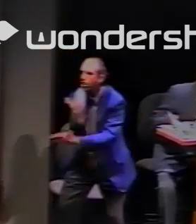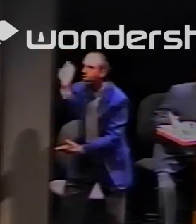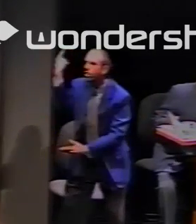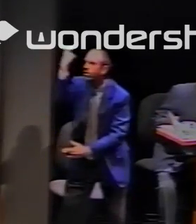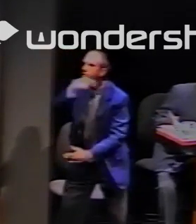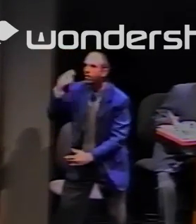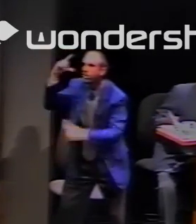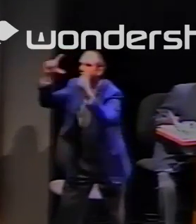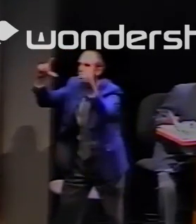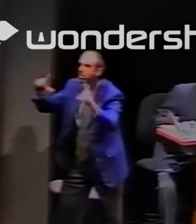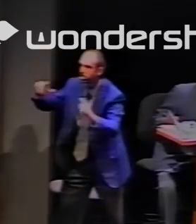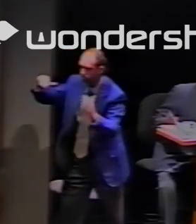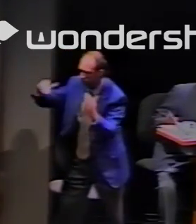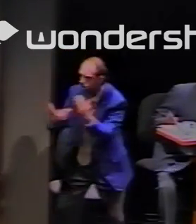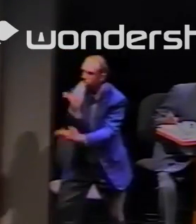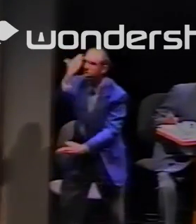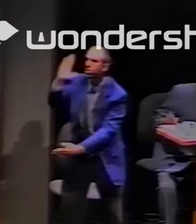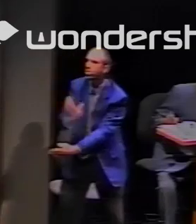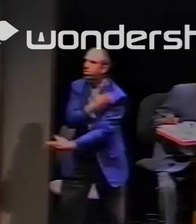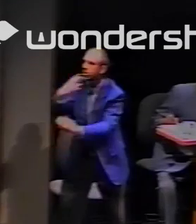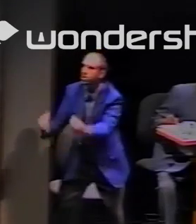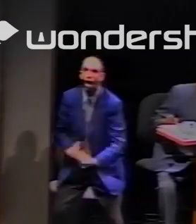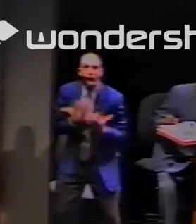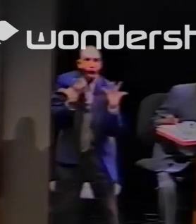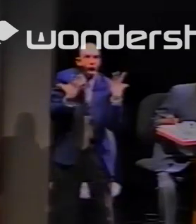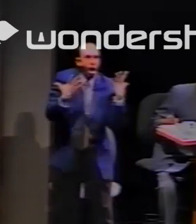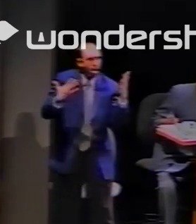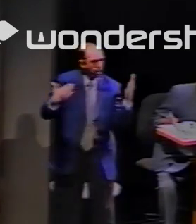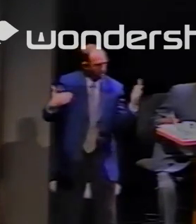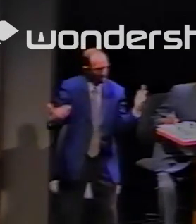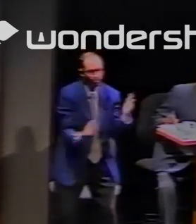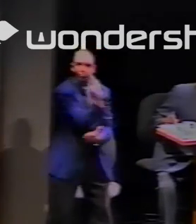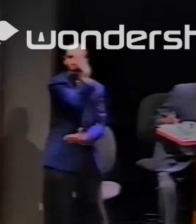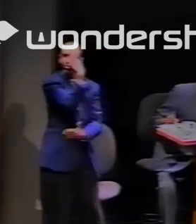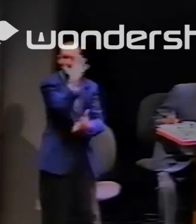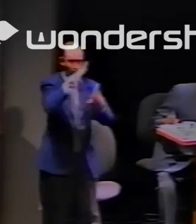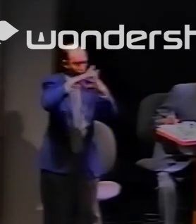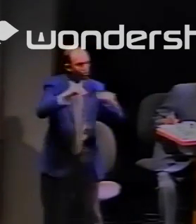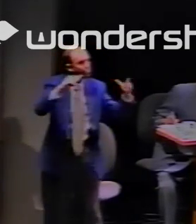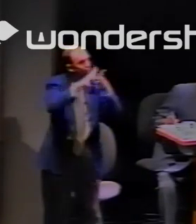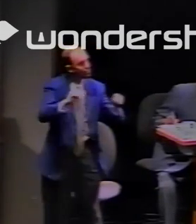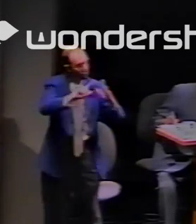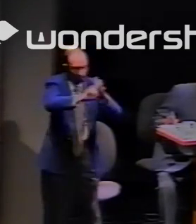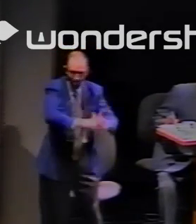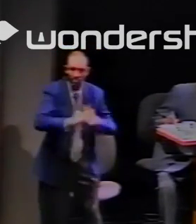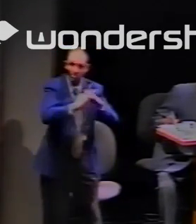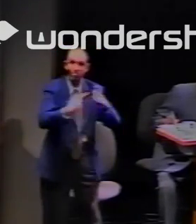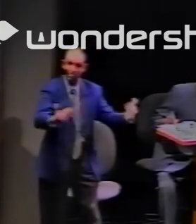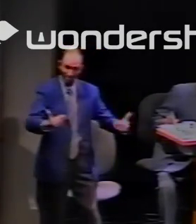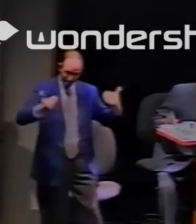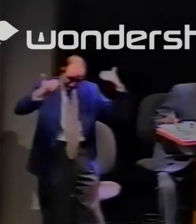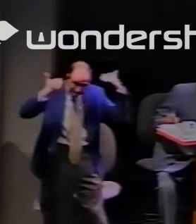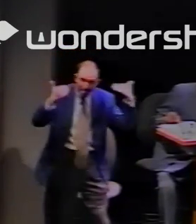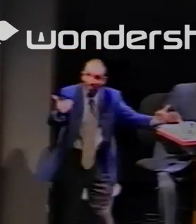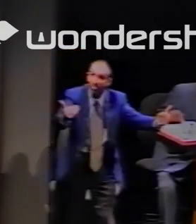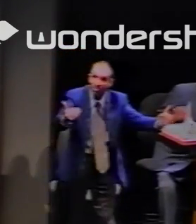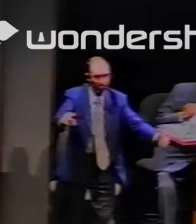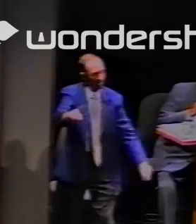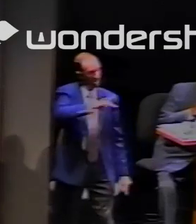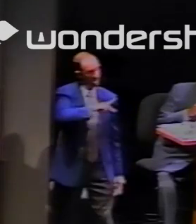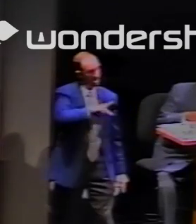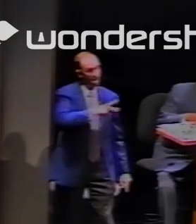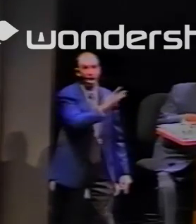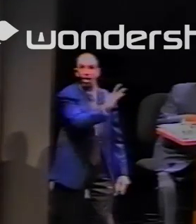are also new faces and new music. Let's begin the story of the new adventures